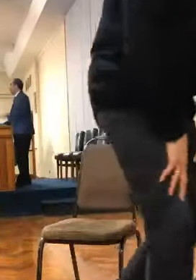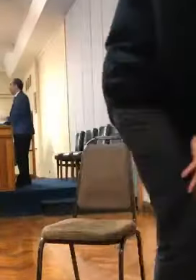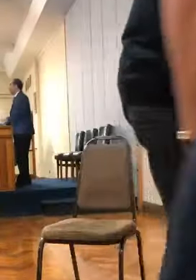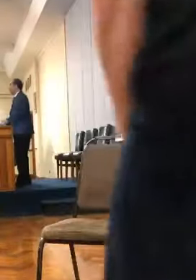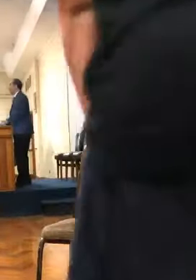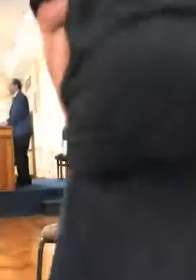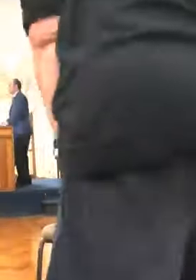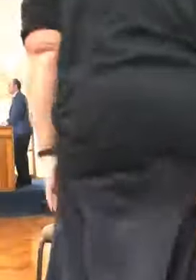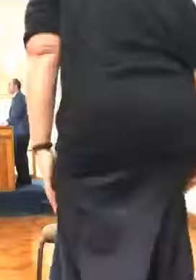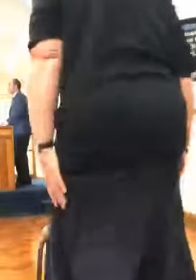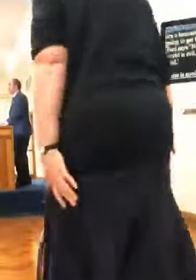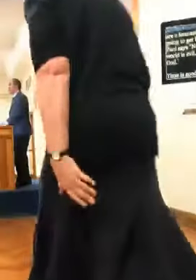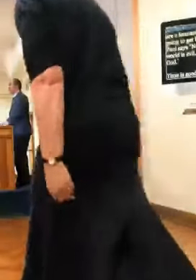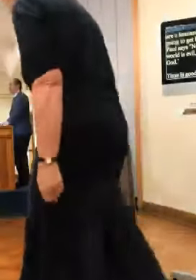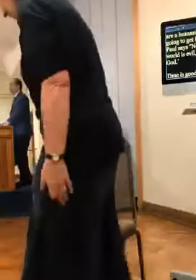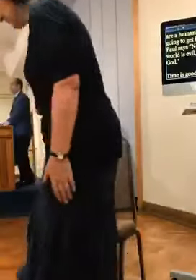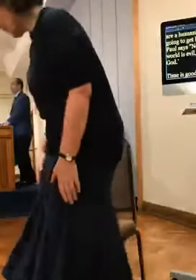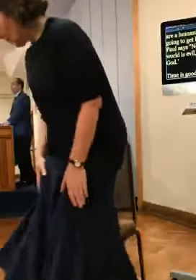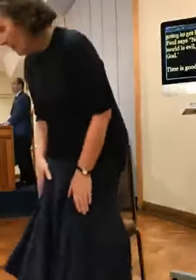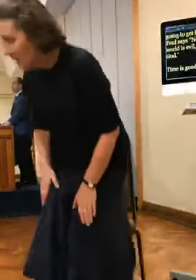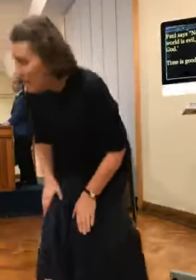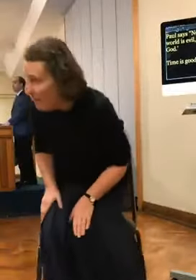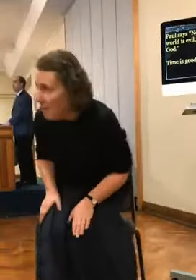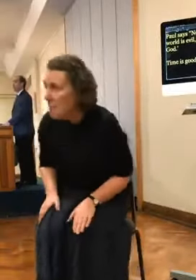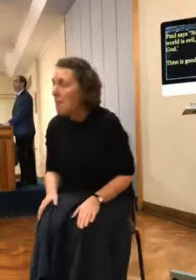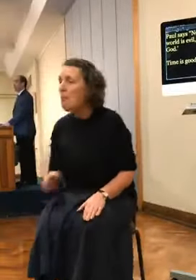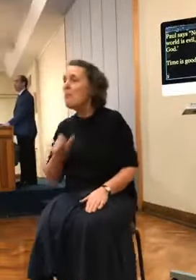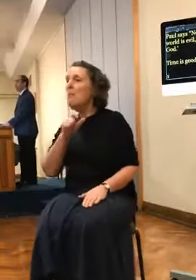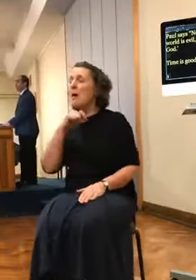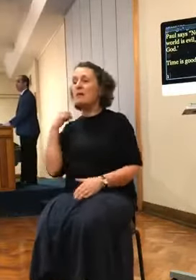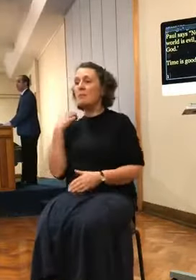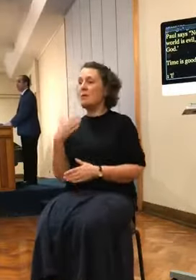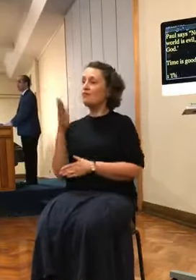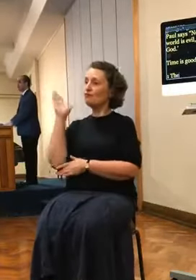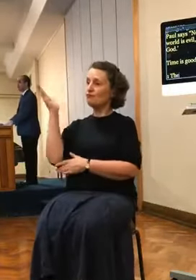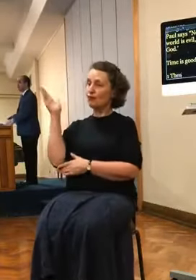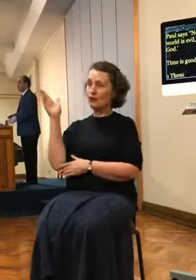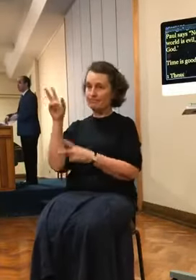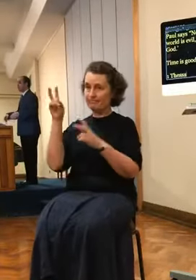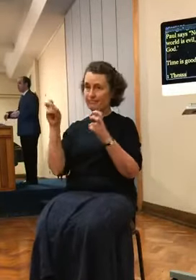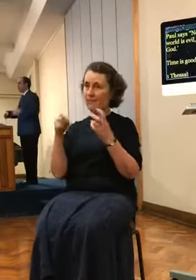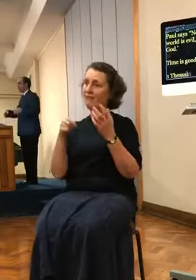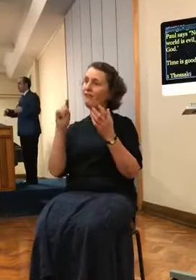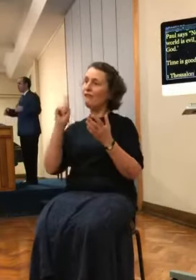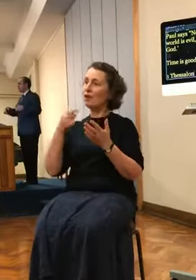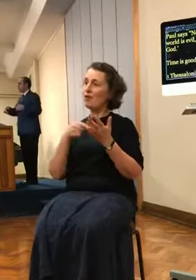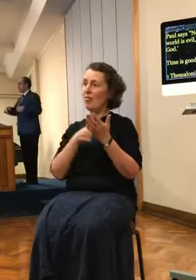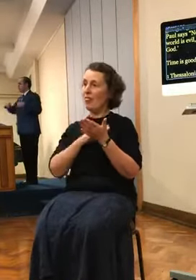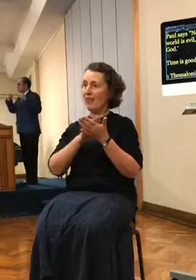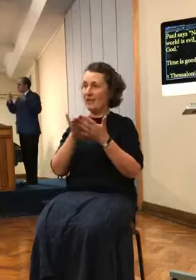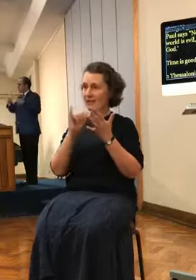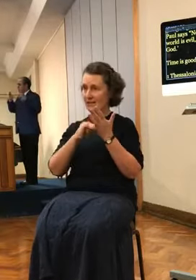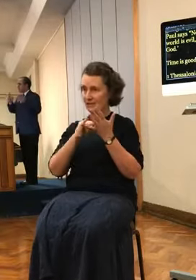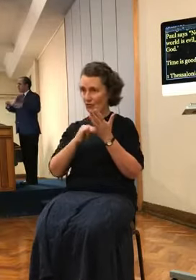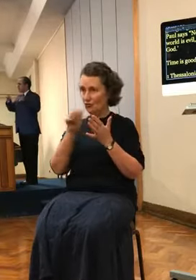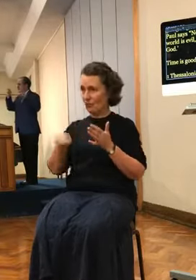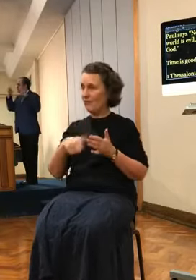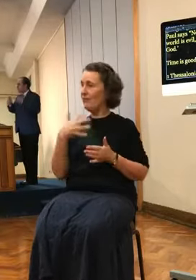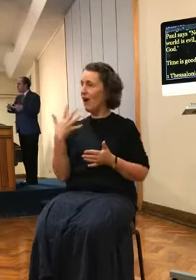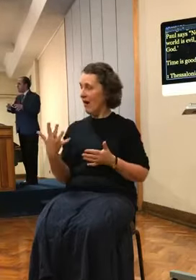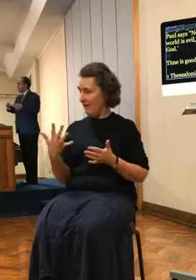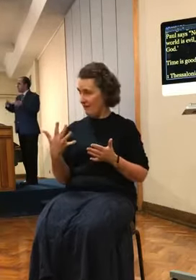was dealing with 1 Thessalonians chapter 5. The word evil there, it's not about being